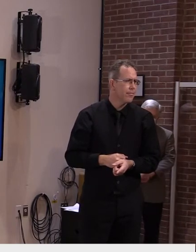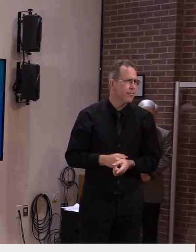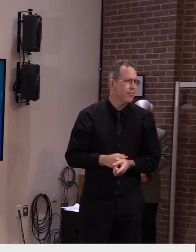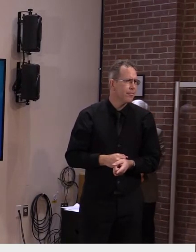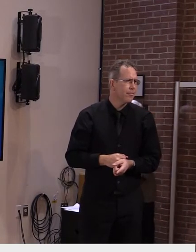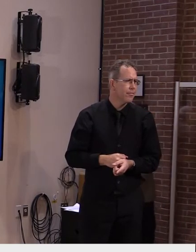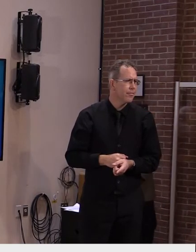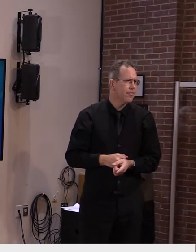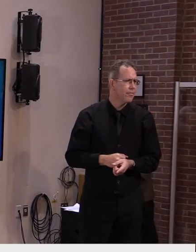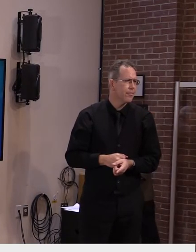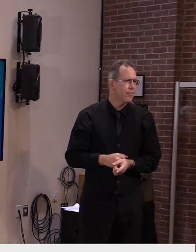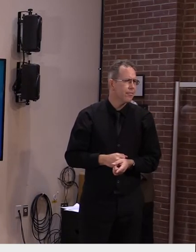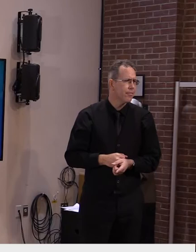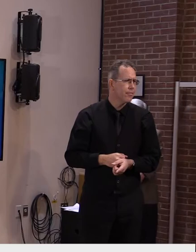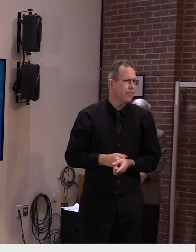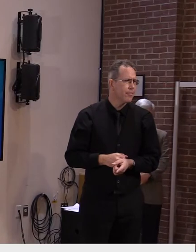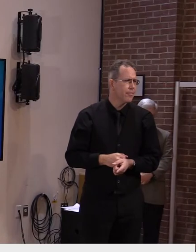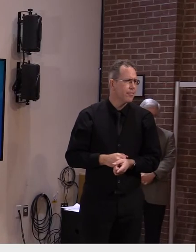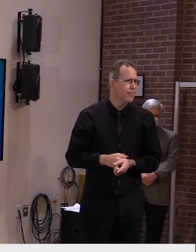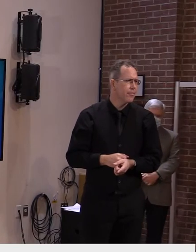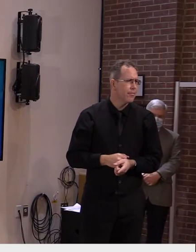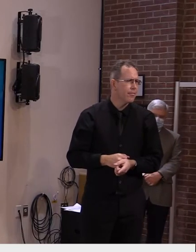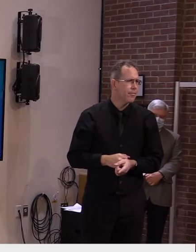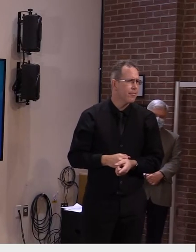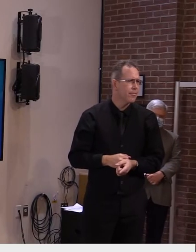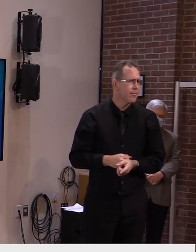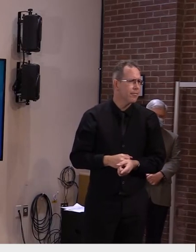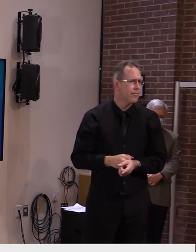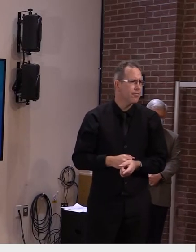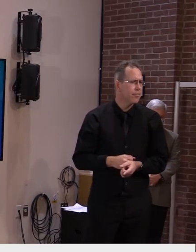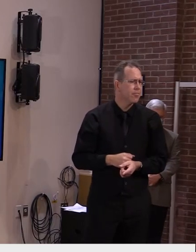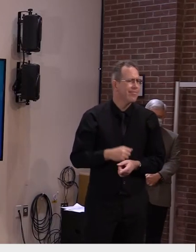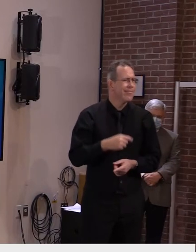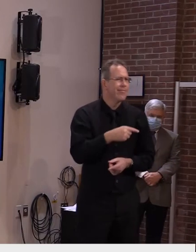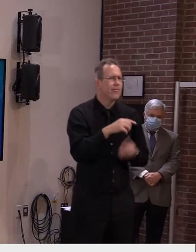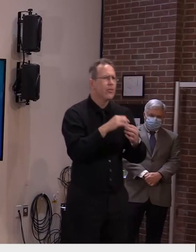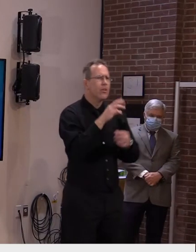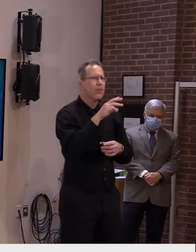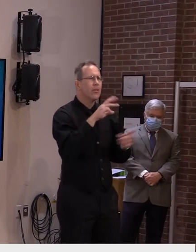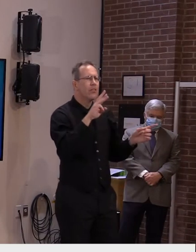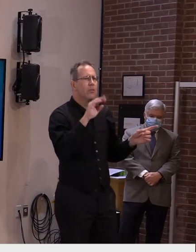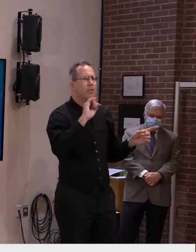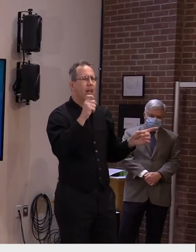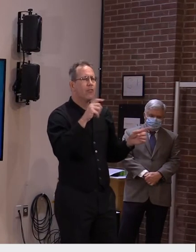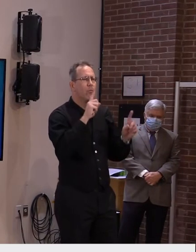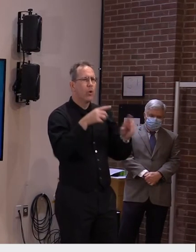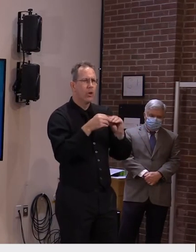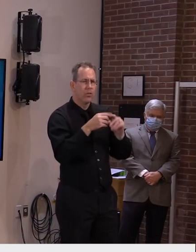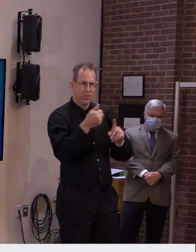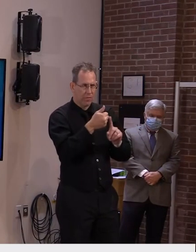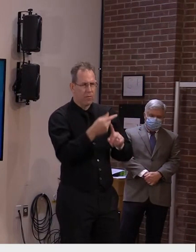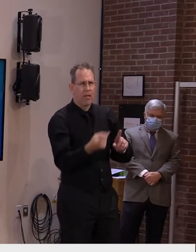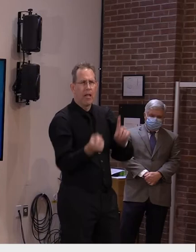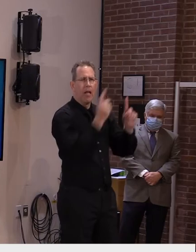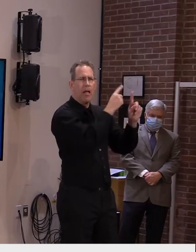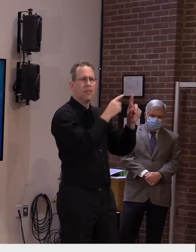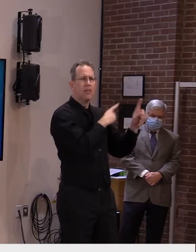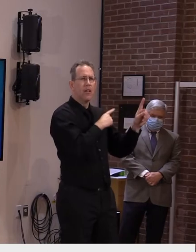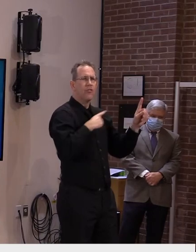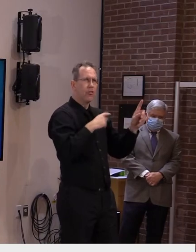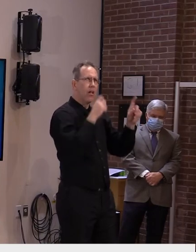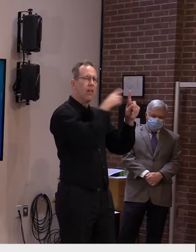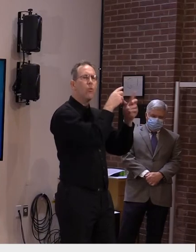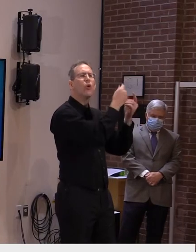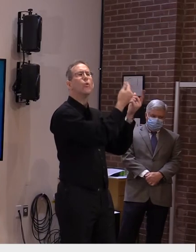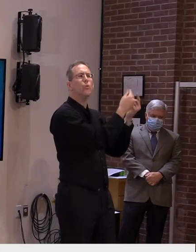control COVID-19? And since then, in Australia and Europe,